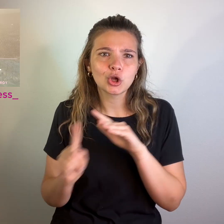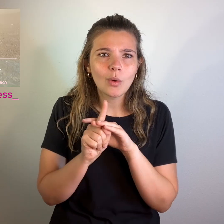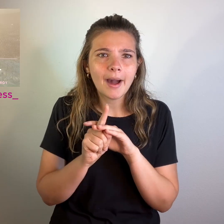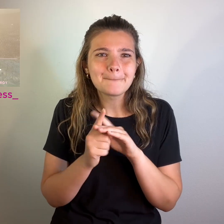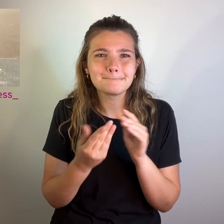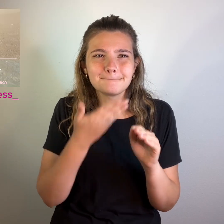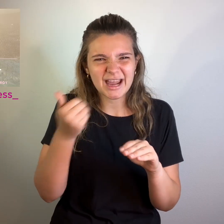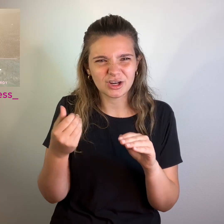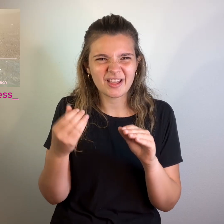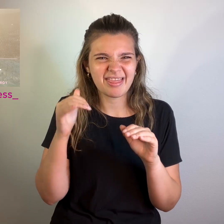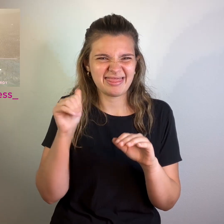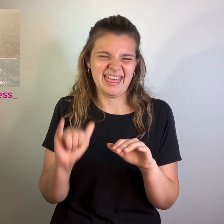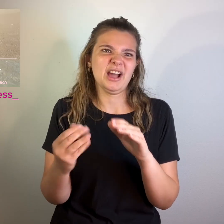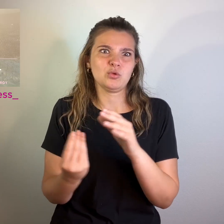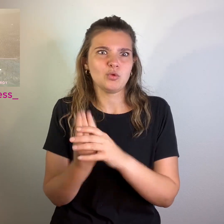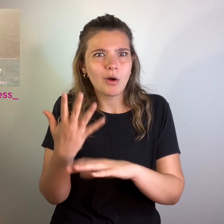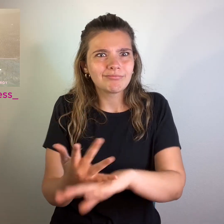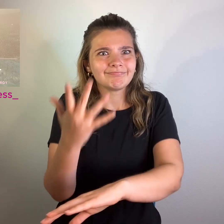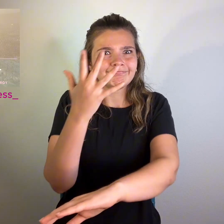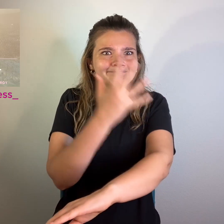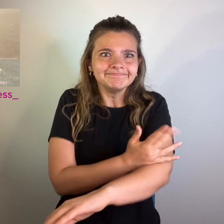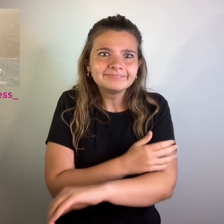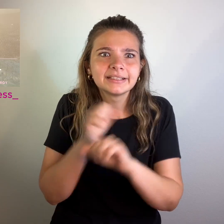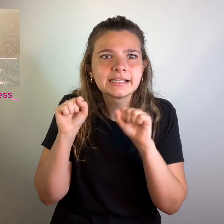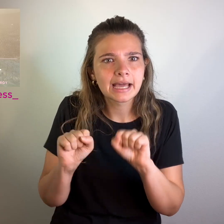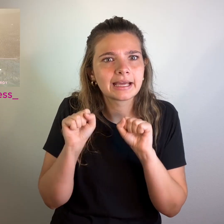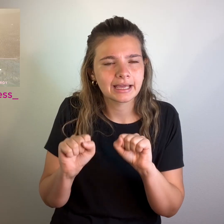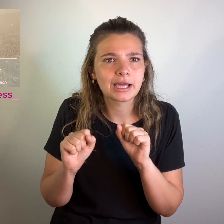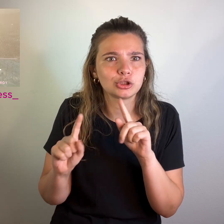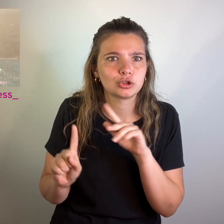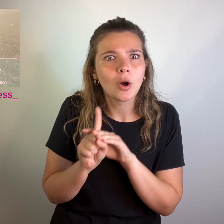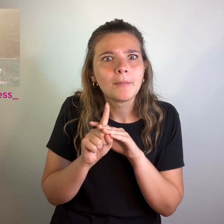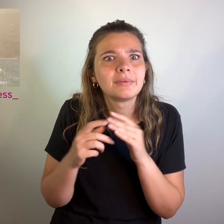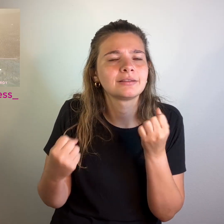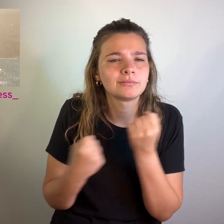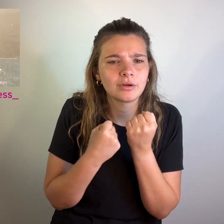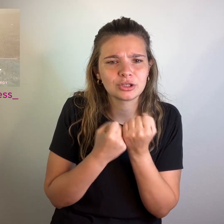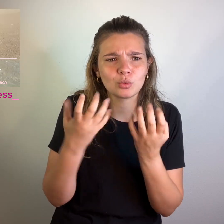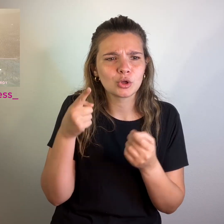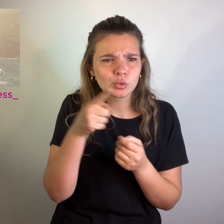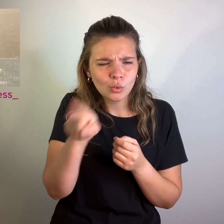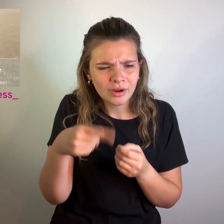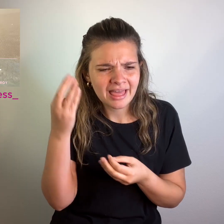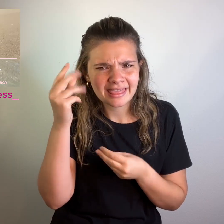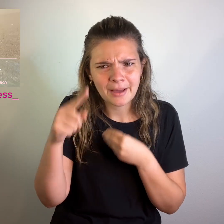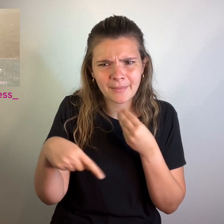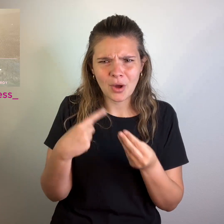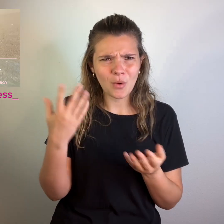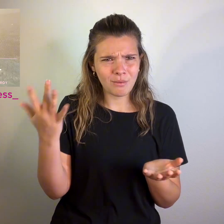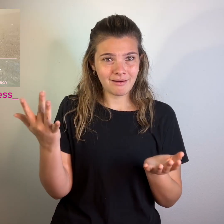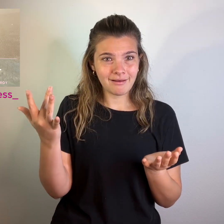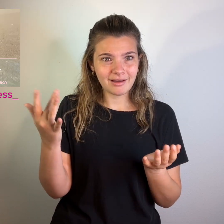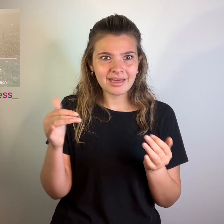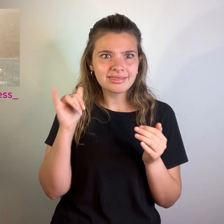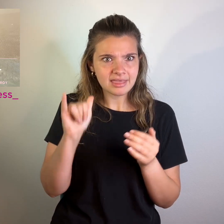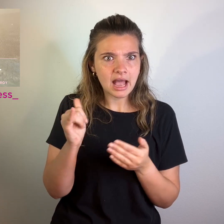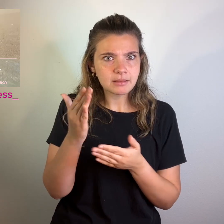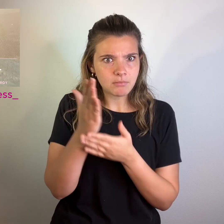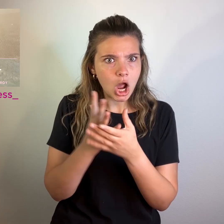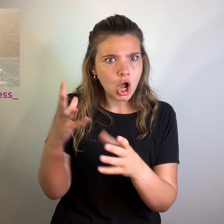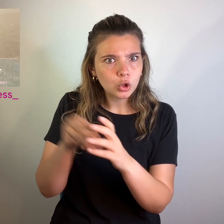even tenfold. And that's something that I want you to think about, because that is a part of maintaining and